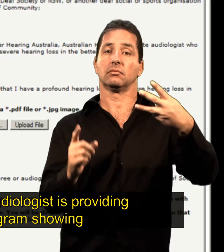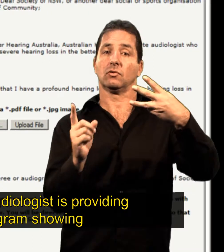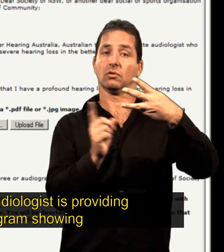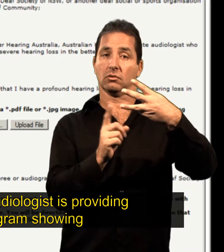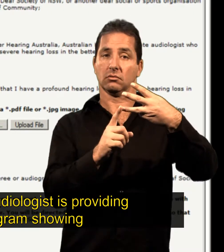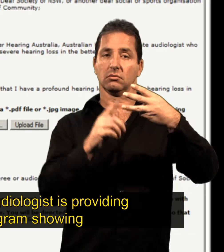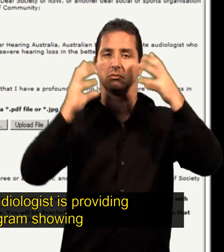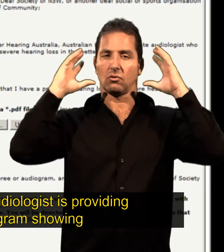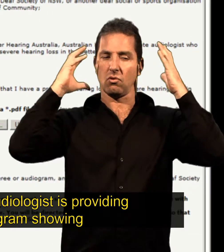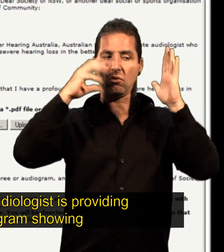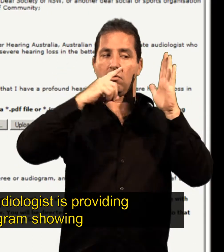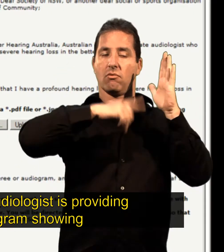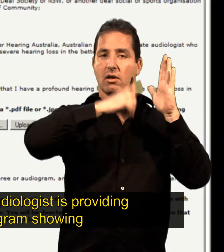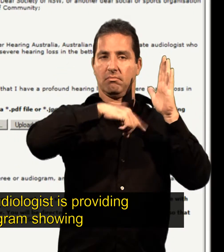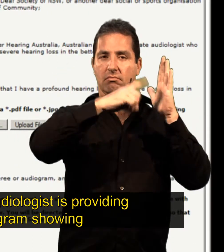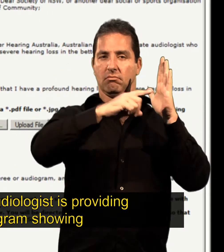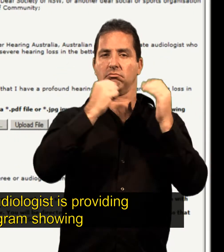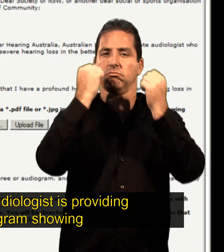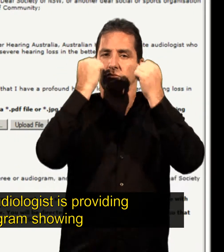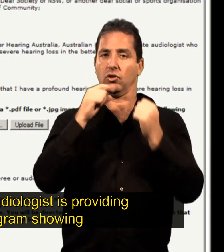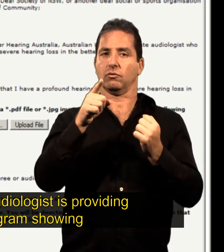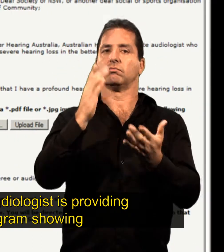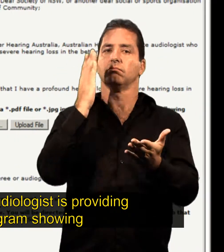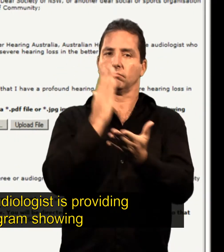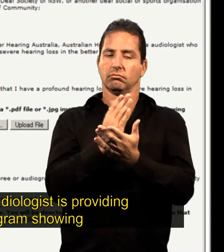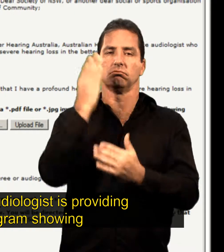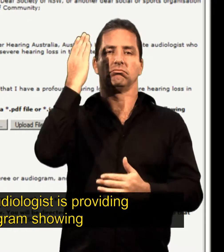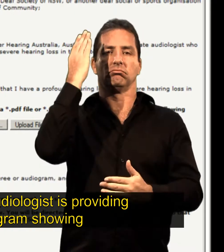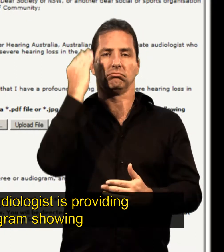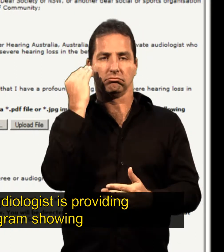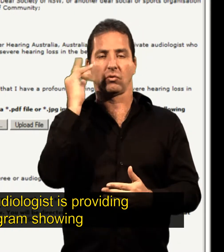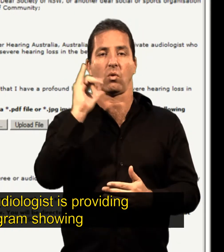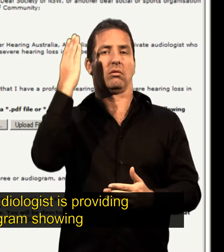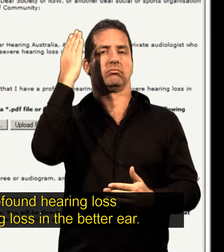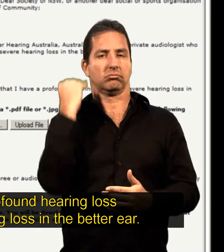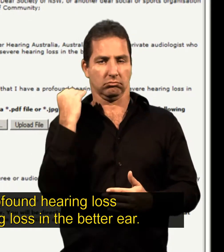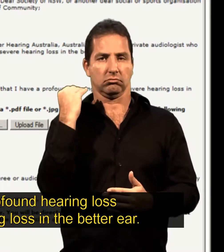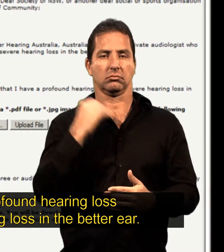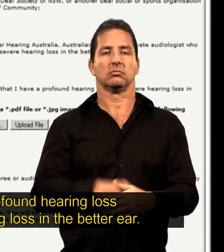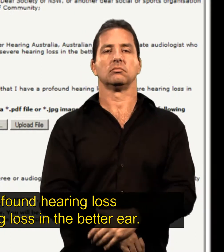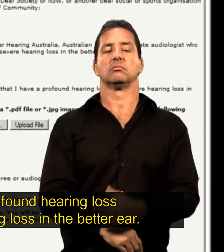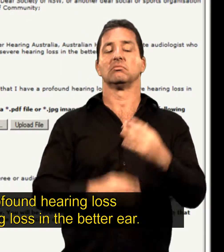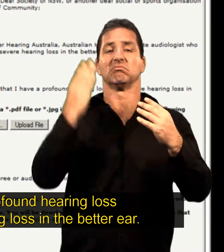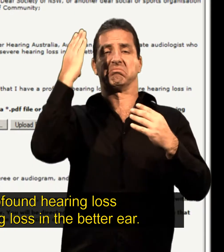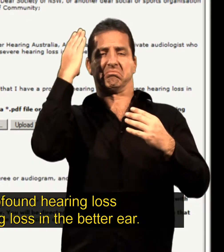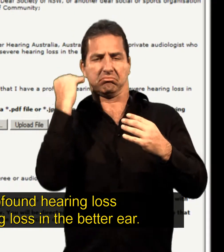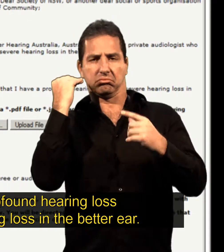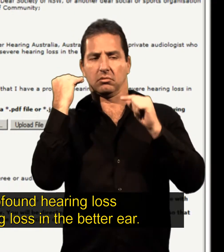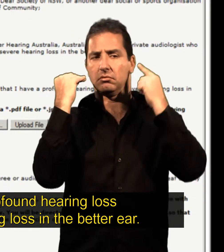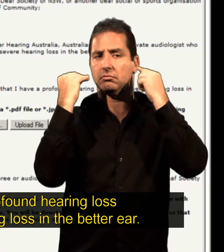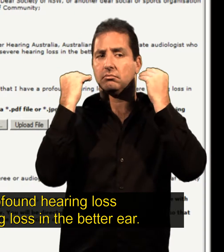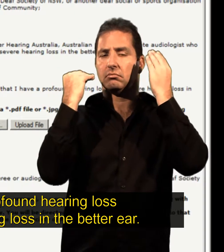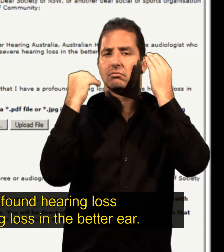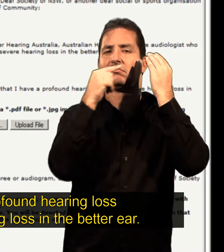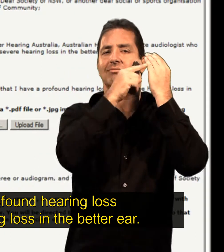Option 3. An audiologist is providing an audiogram showing you have a profound hearing loss or a severe hearing loss